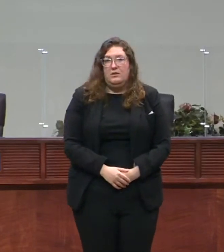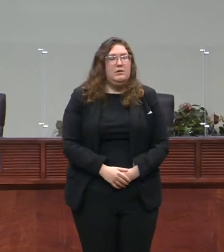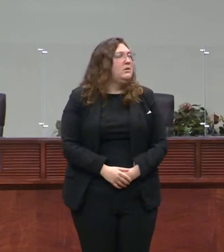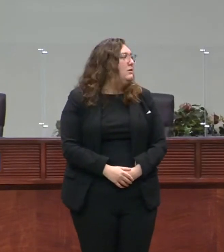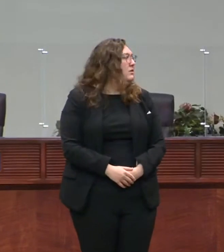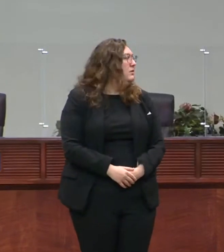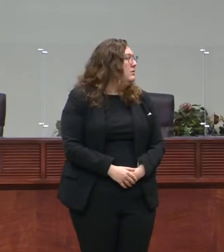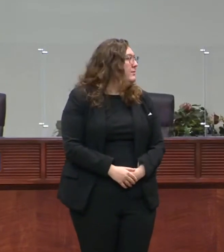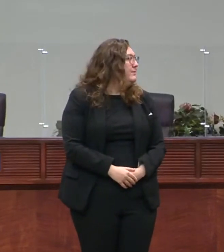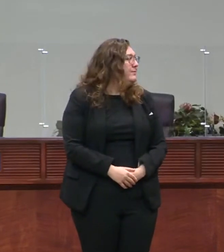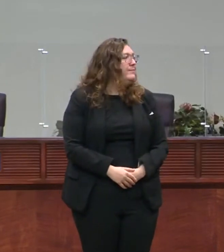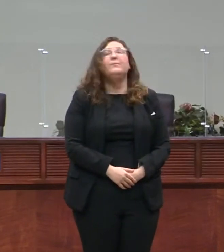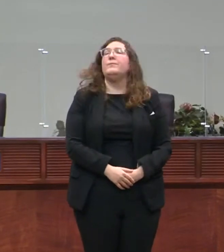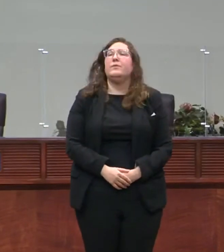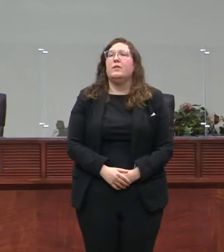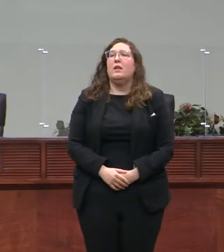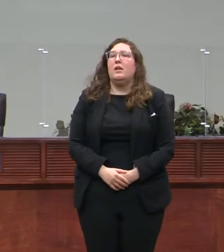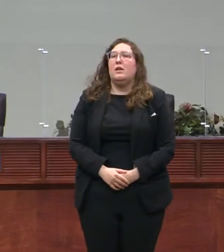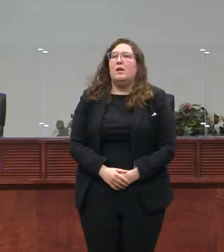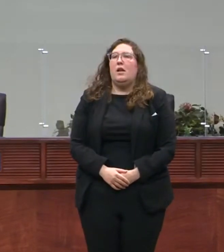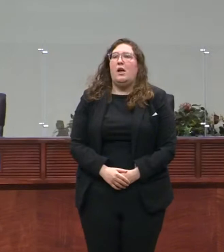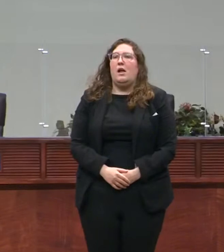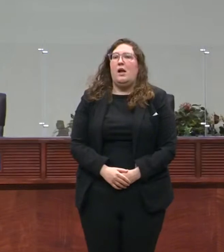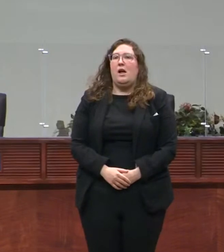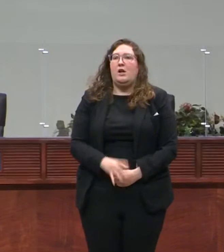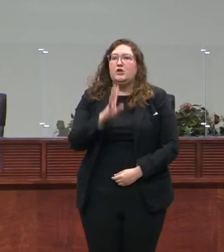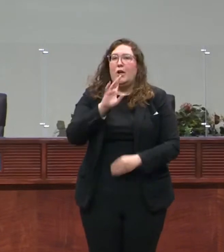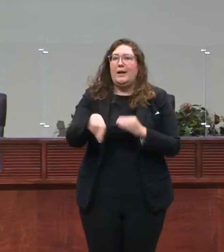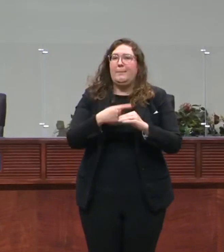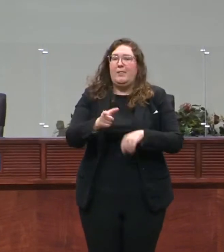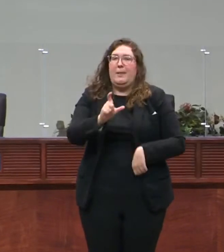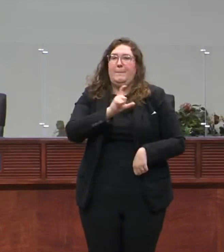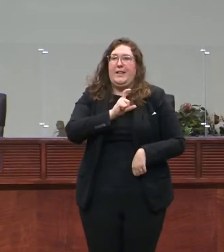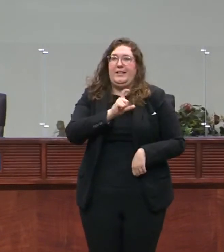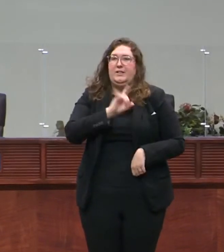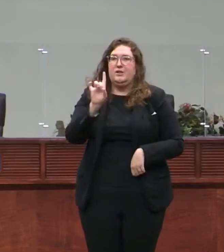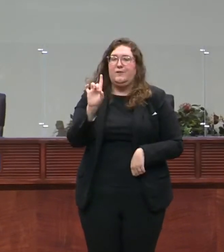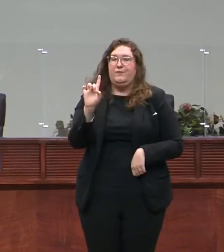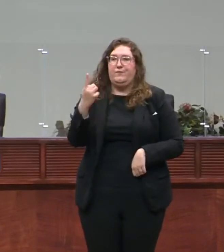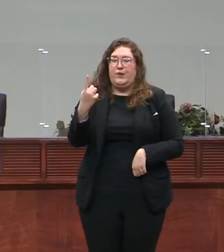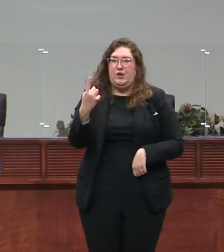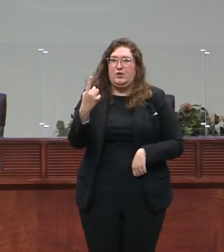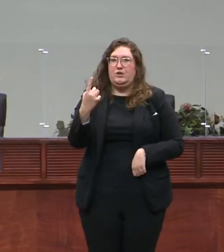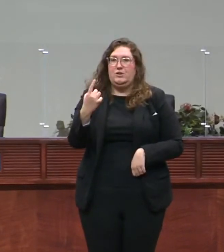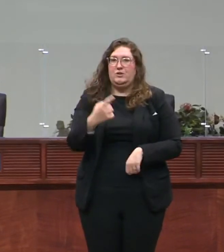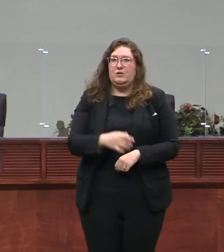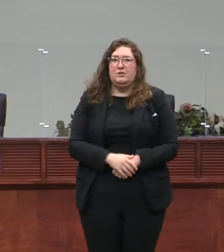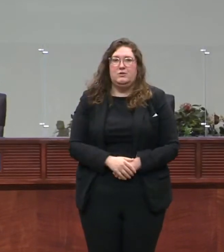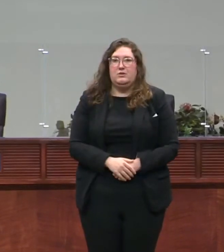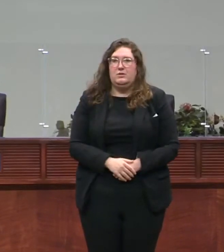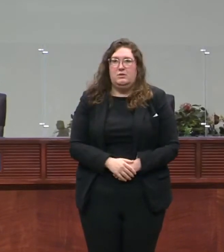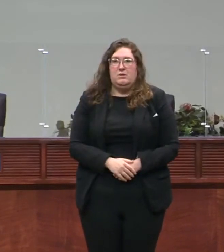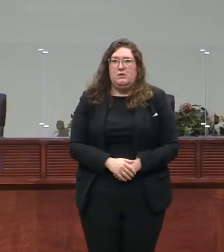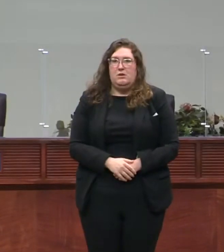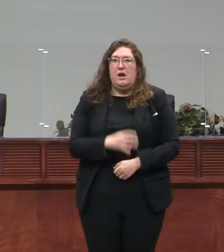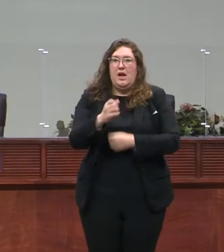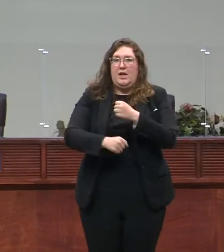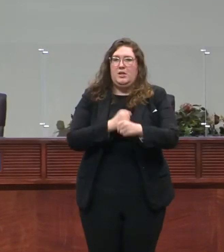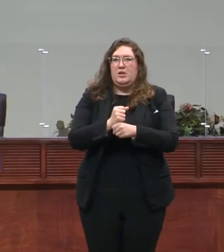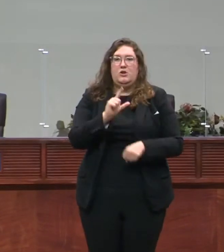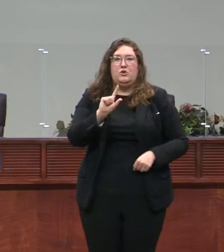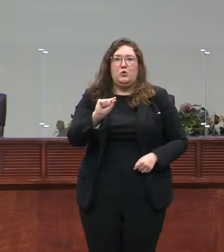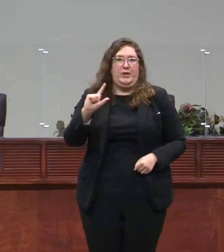Well, I'll take the law enforcement first. When compared to, in